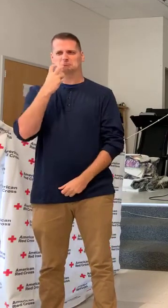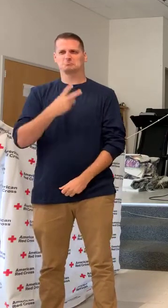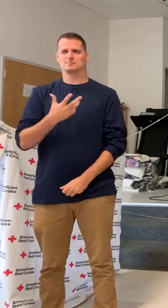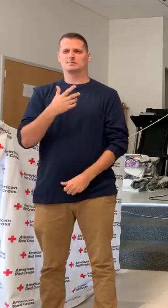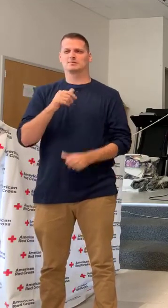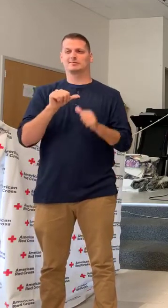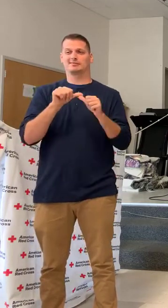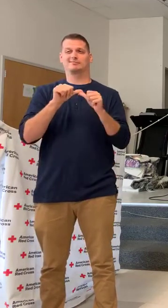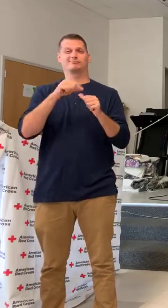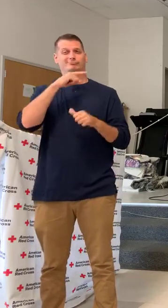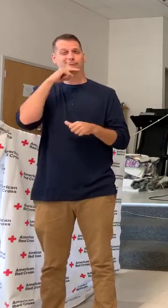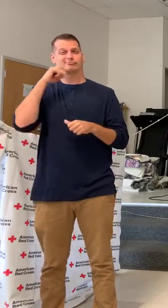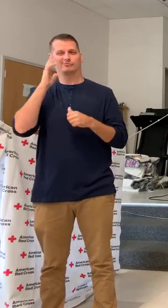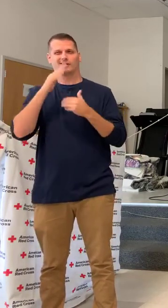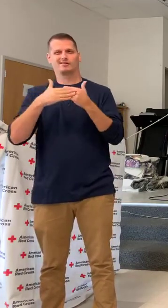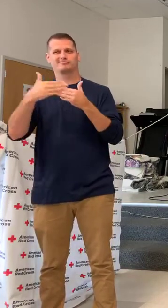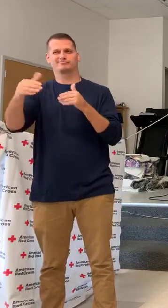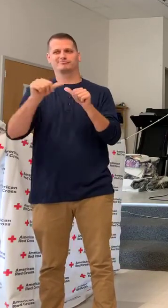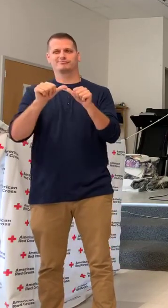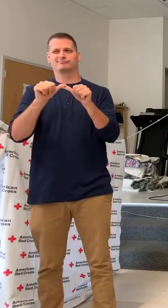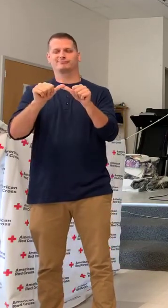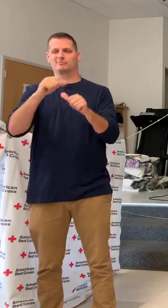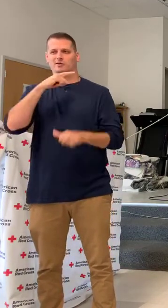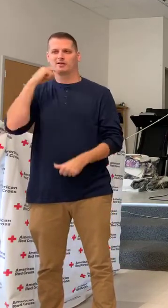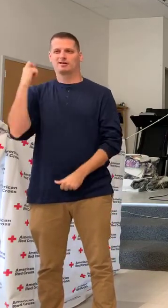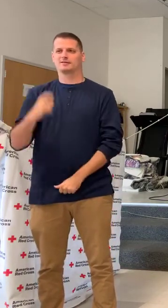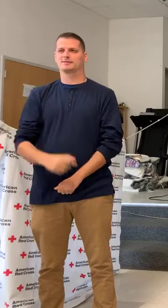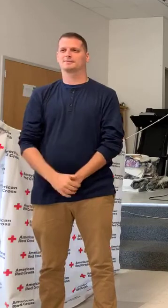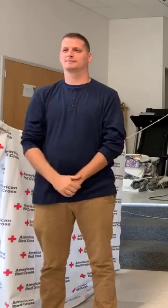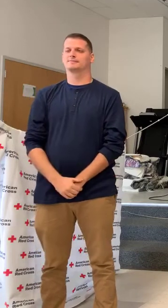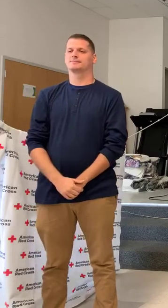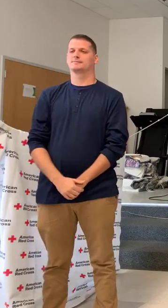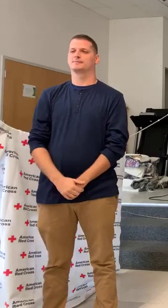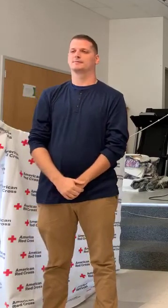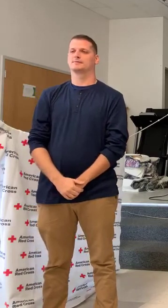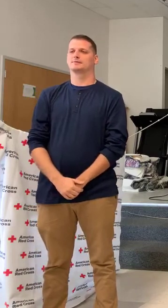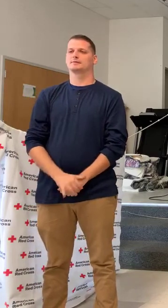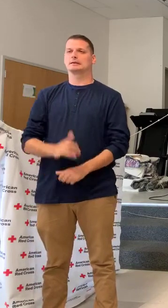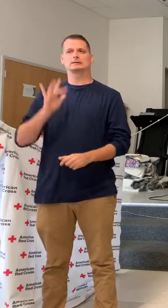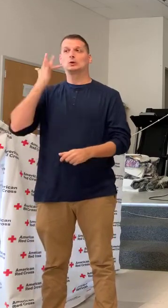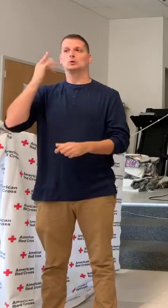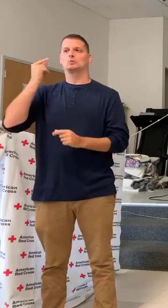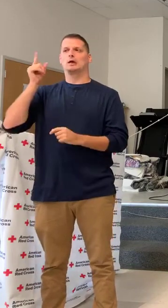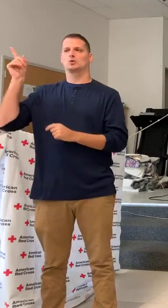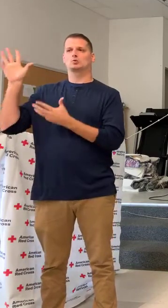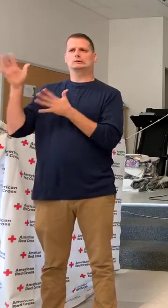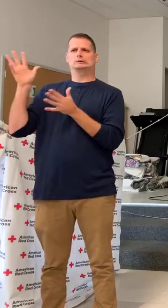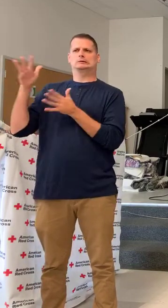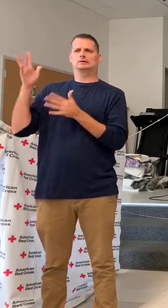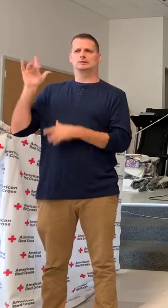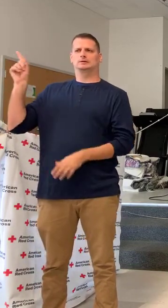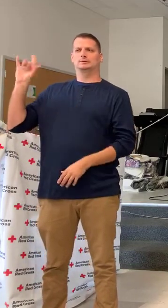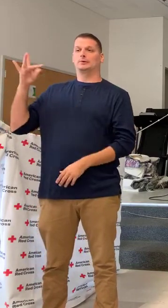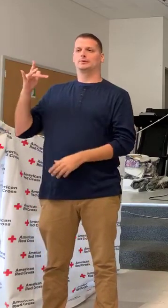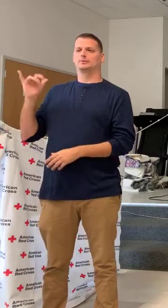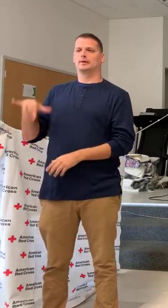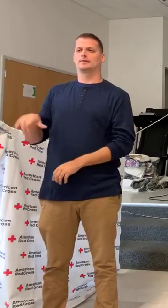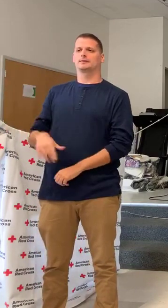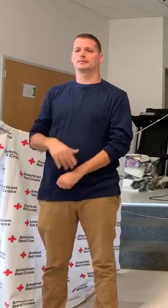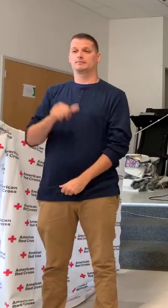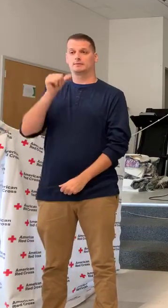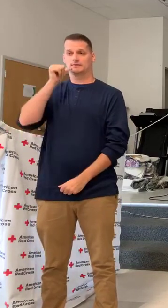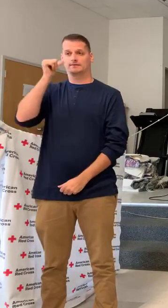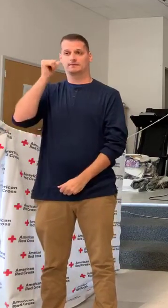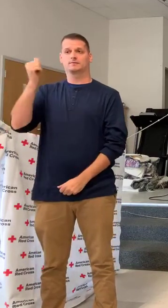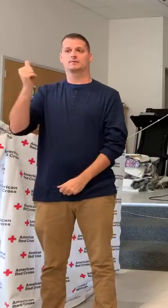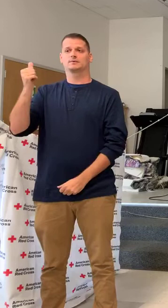was that potential of some winds. We had the winds in the forecast yesterday that were at 15 miles per hour. They ended up being at 9